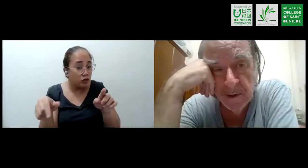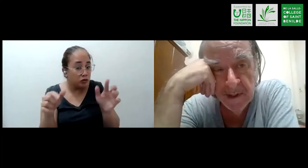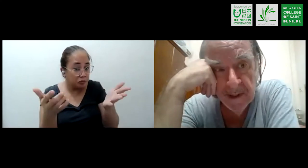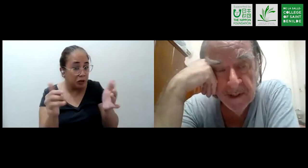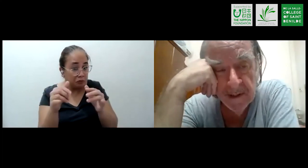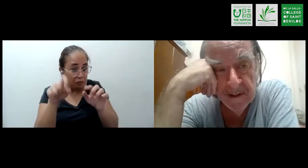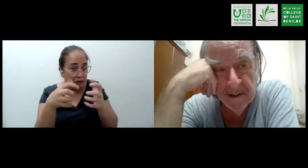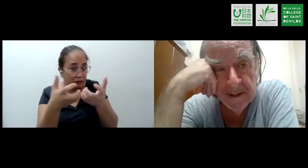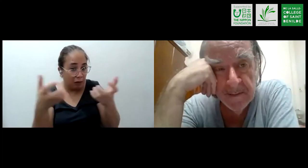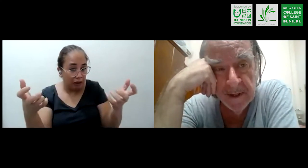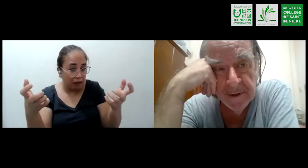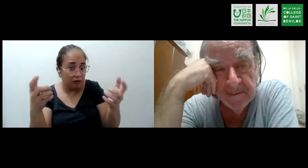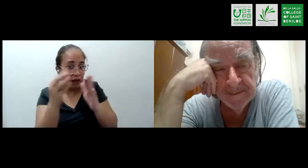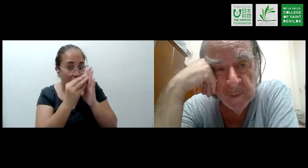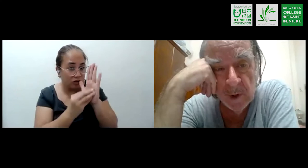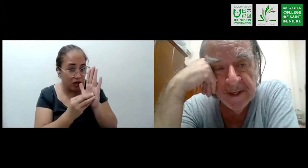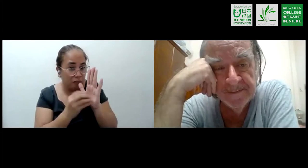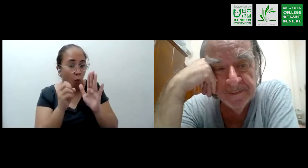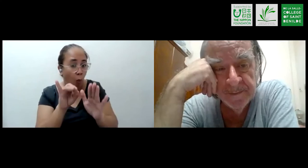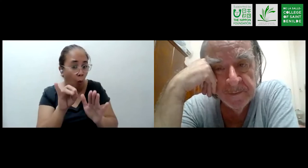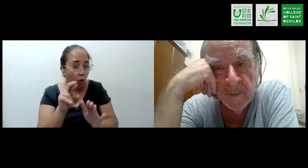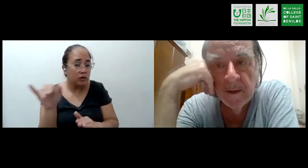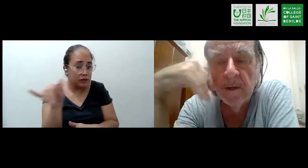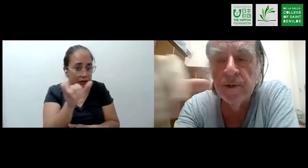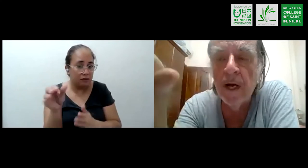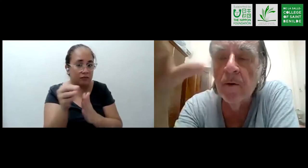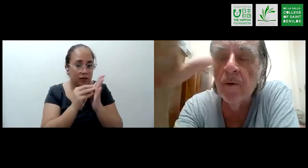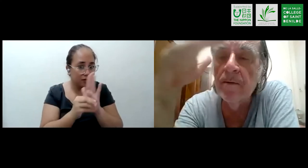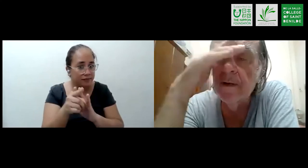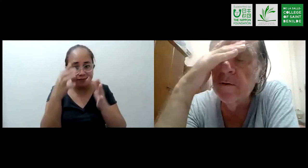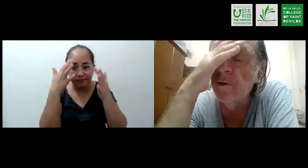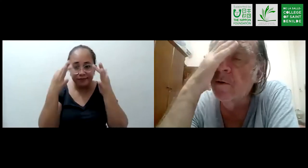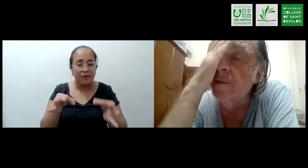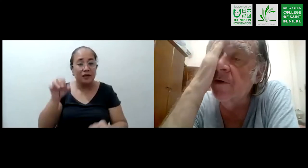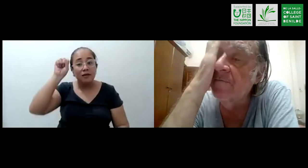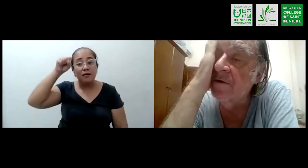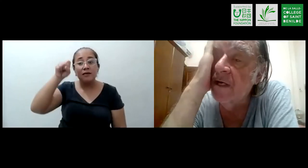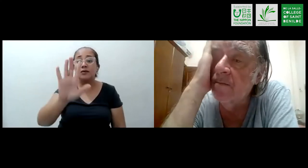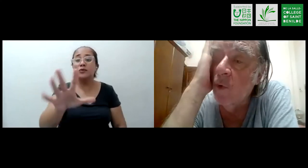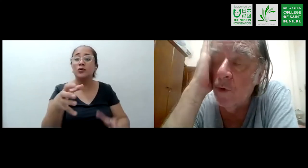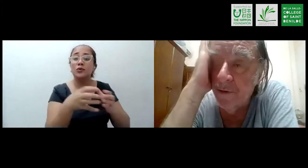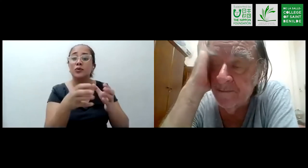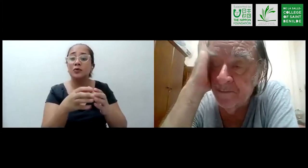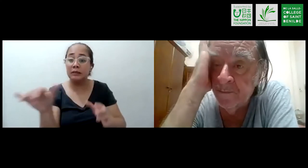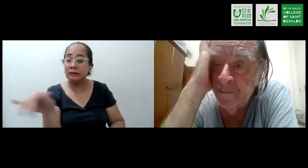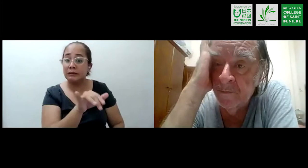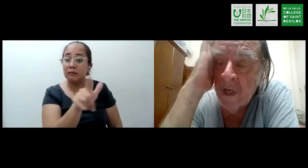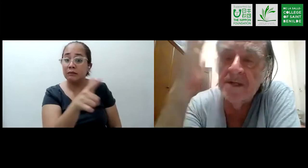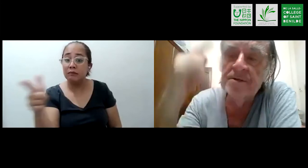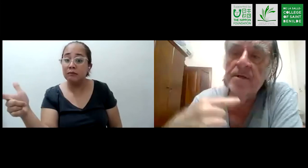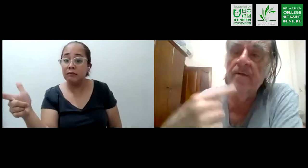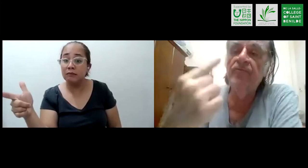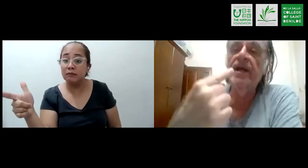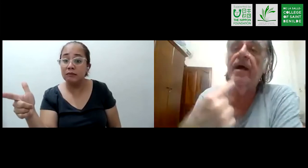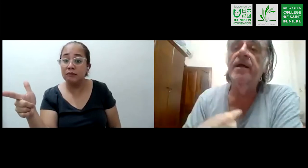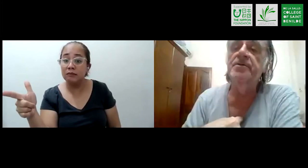or the same hand shape. Okay. So Shock, what about your group? Do you have the same ordering? Let's